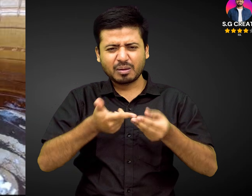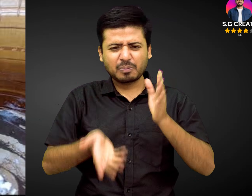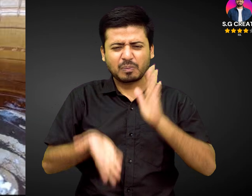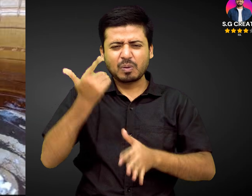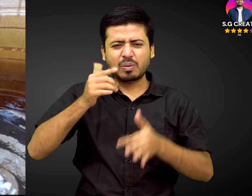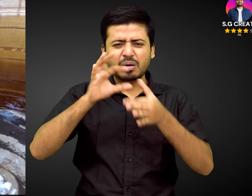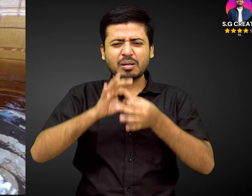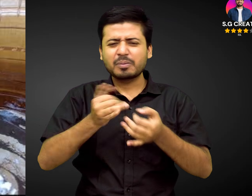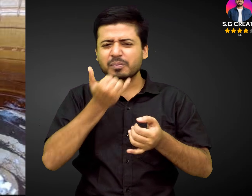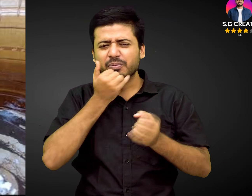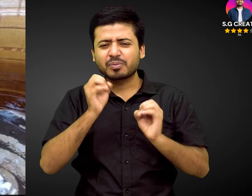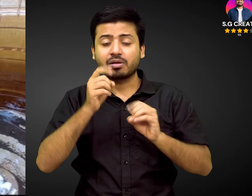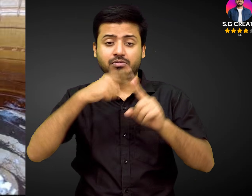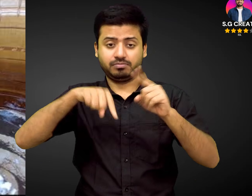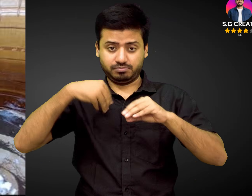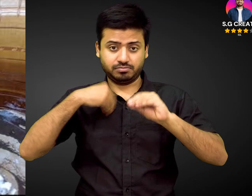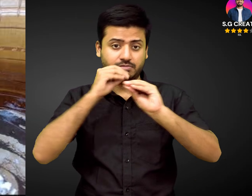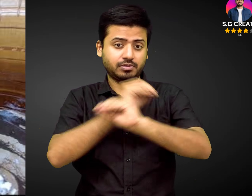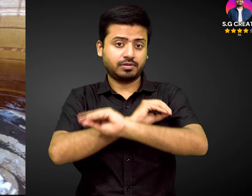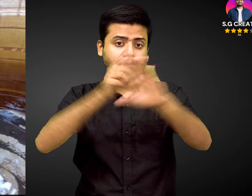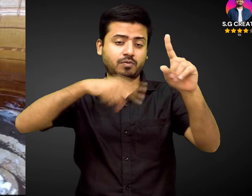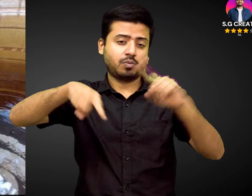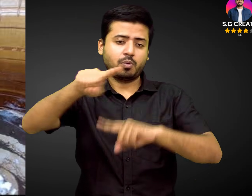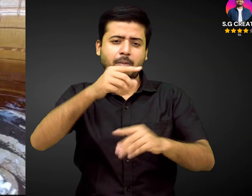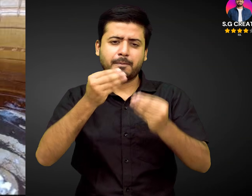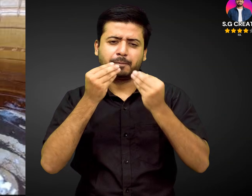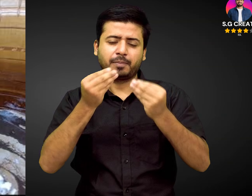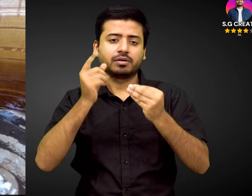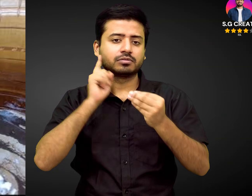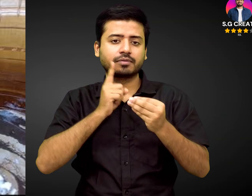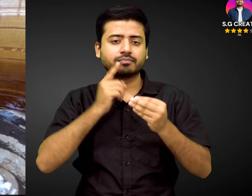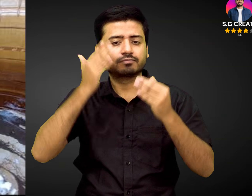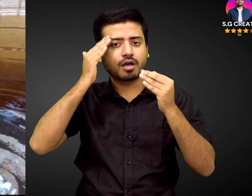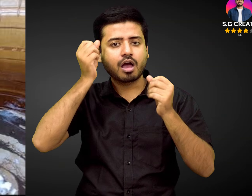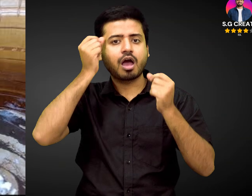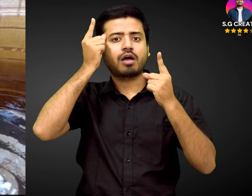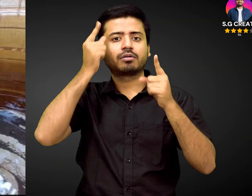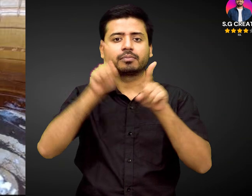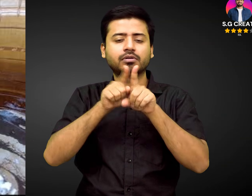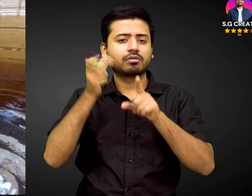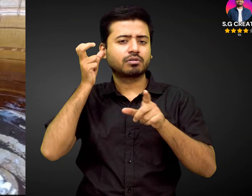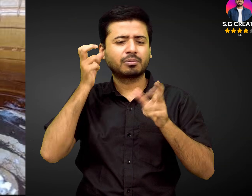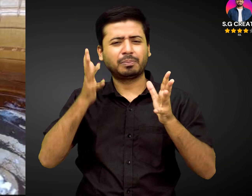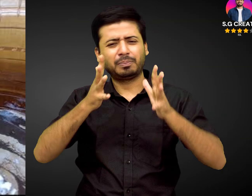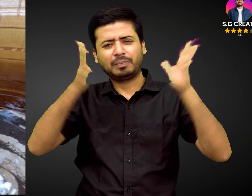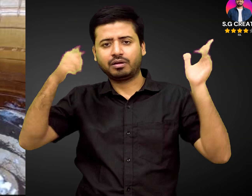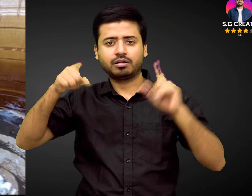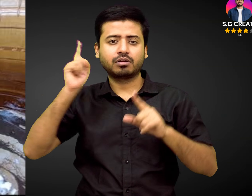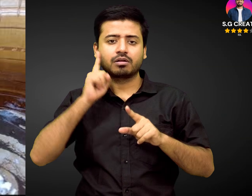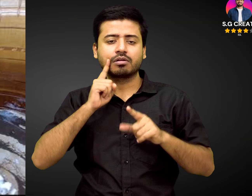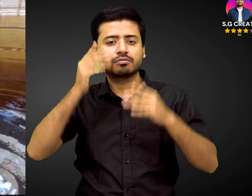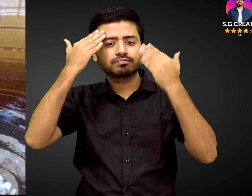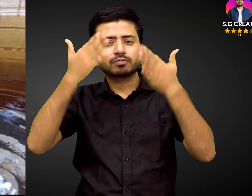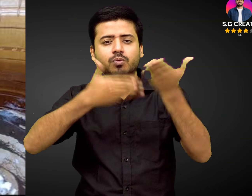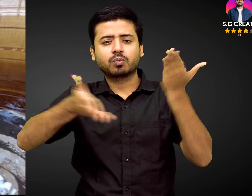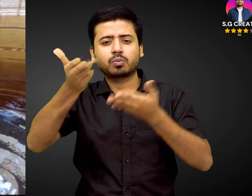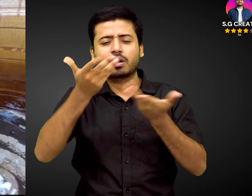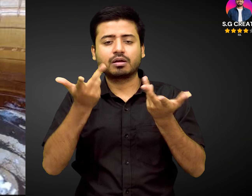discus, and certain cichlids. Behavioral comfort. Tinted water diffuses harsh lighting, significantly reducing stress